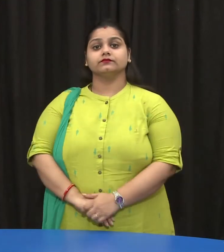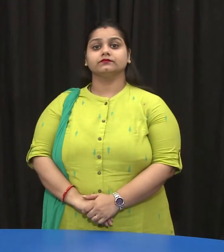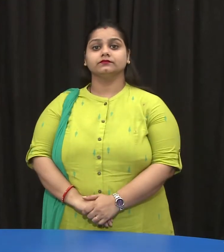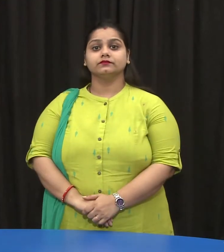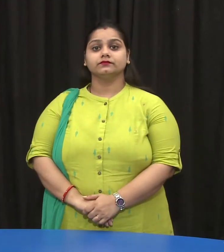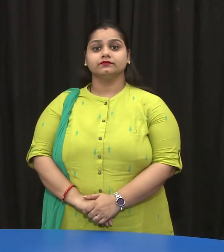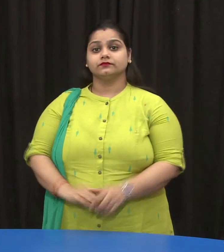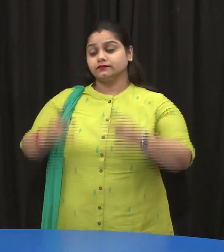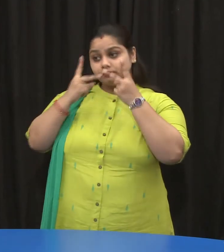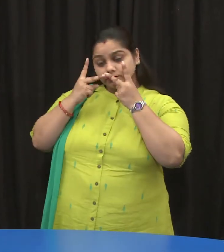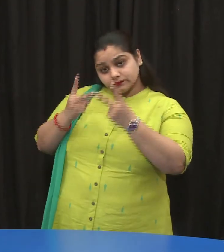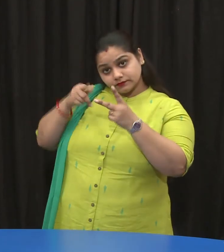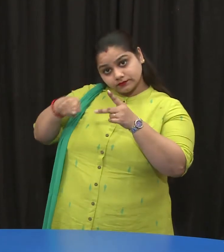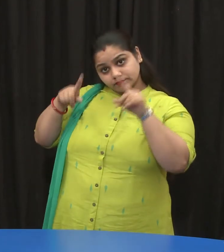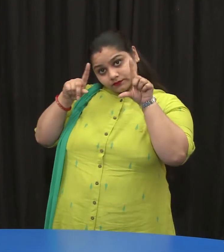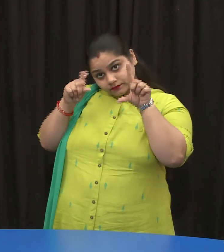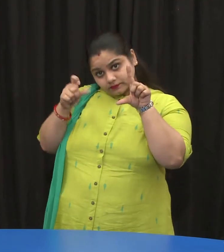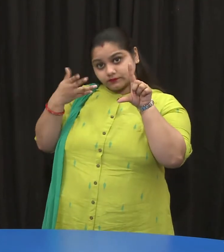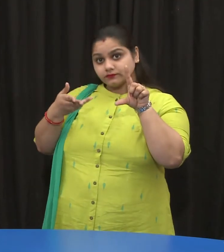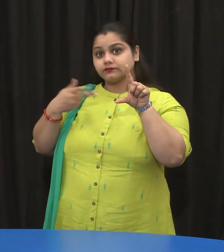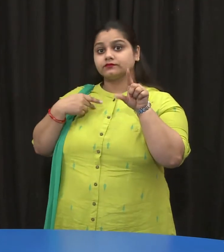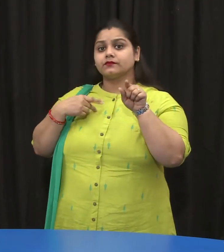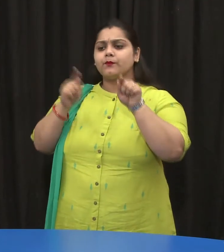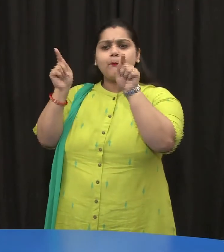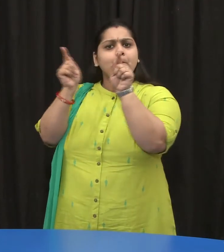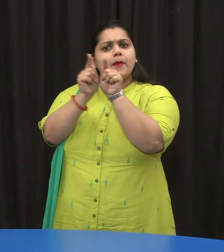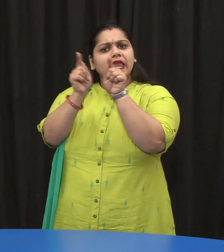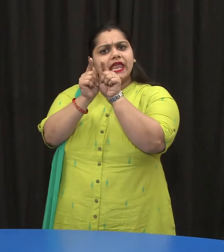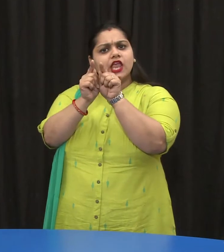look at this picture of mini toolbar.